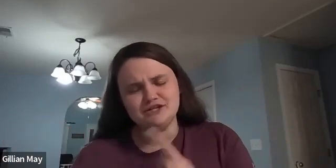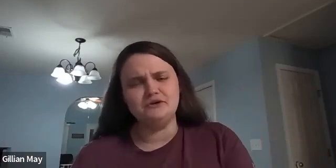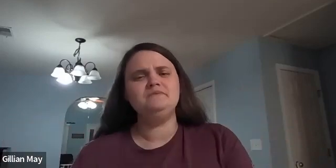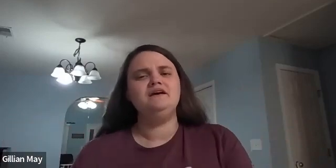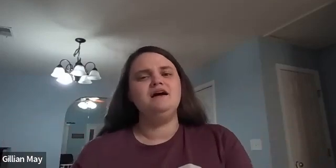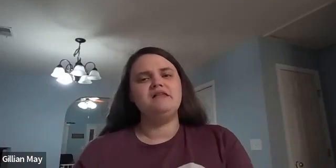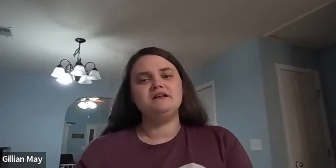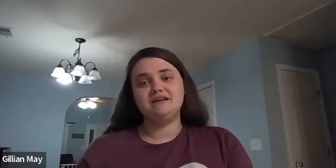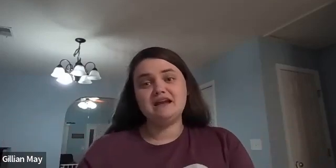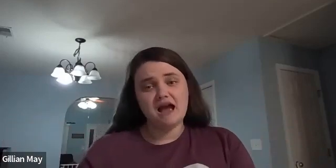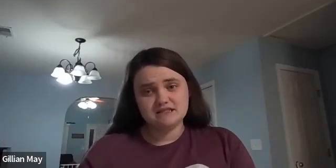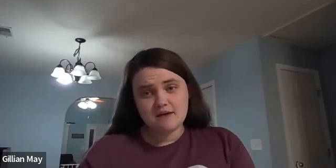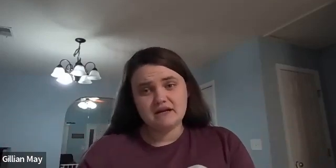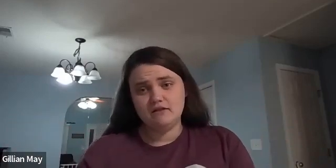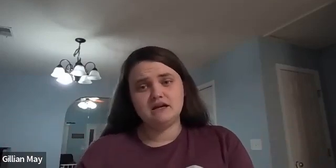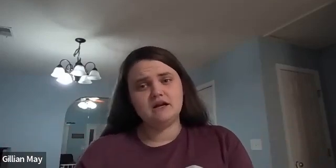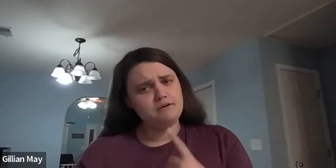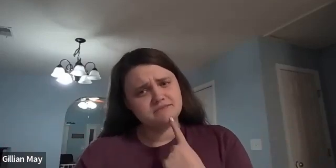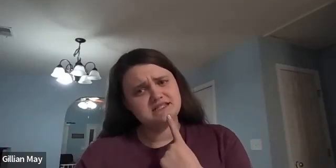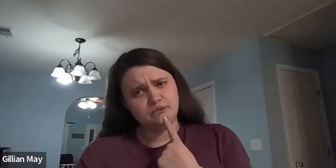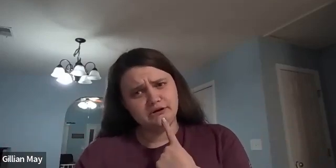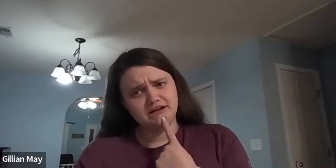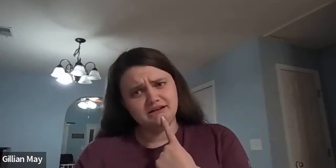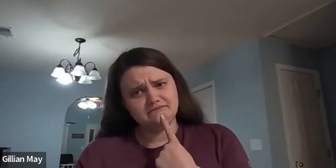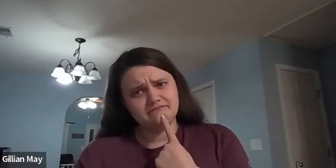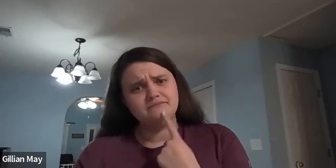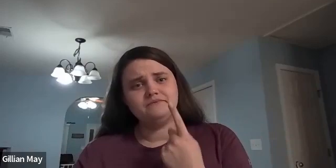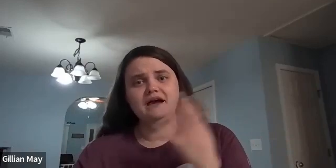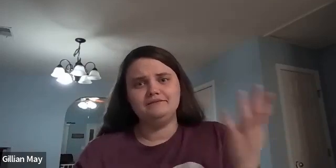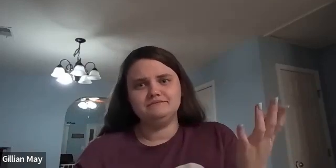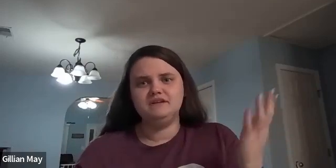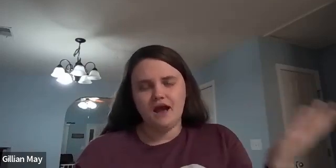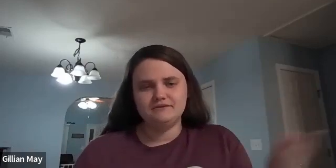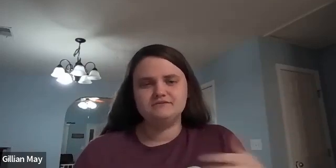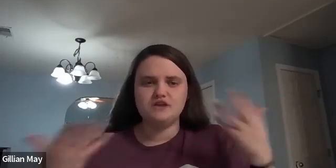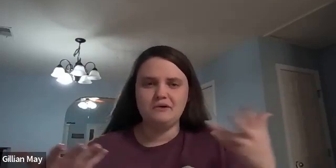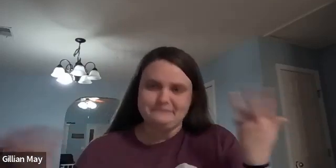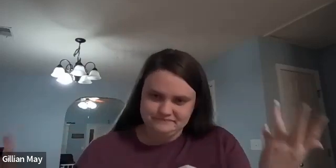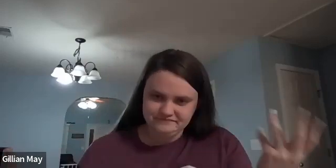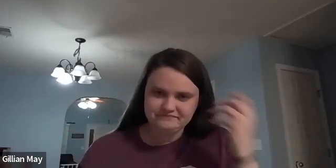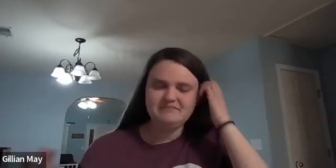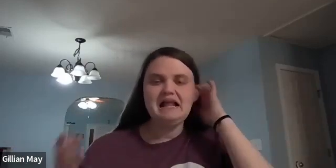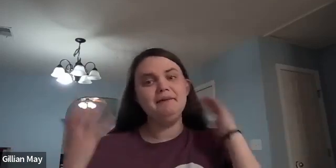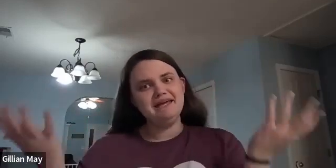you. And then if a kid acts up and I look and I go, I'm disappointed. Like, yeah, so it makes